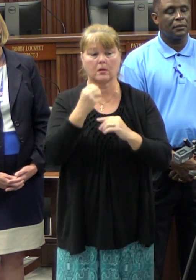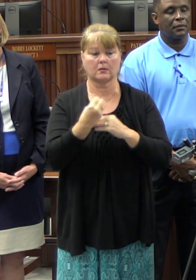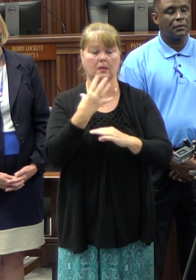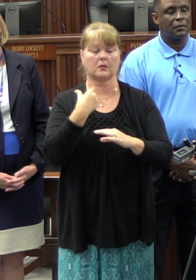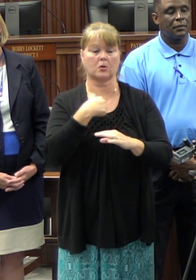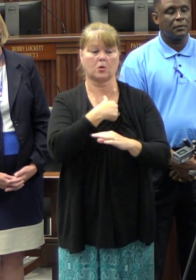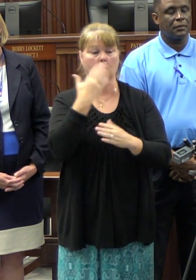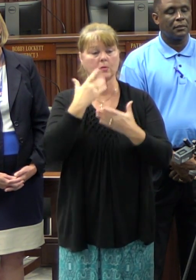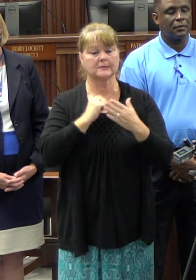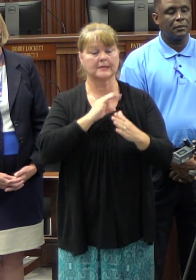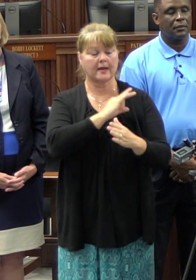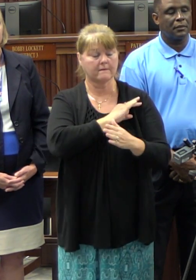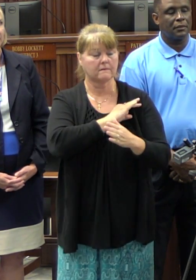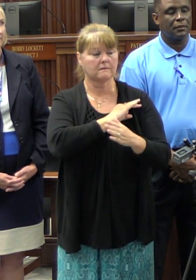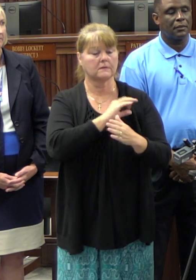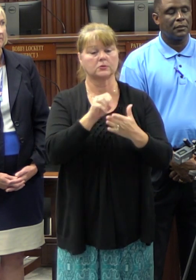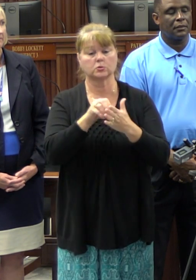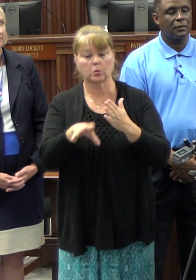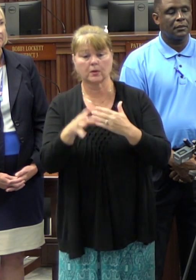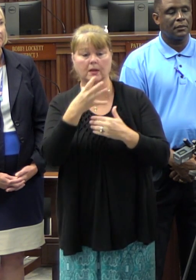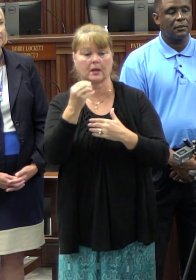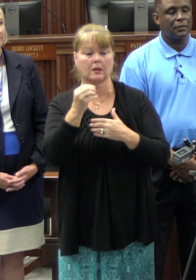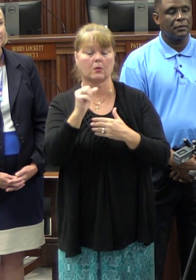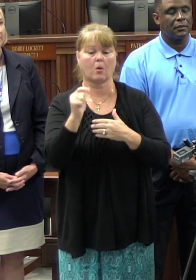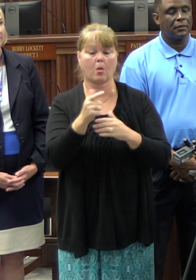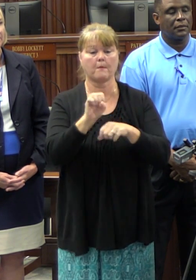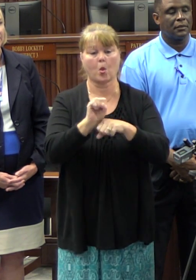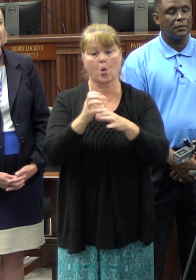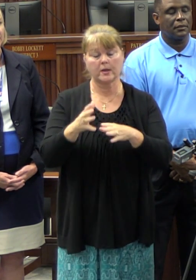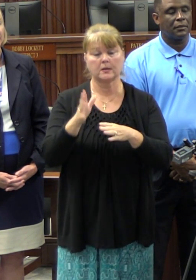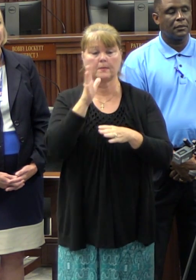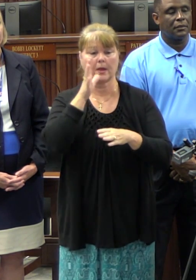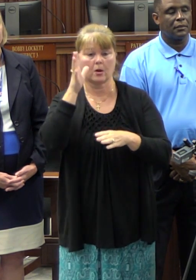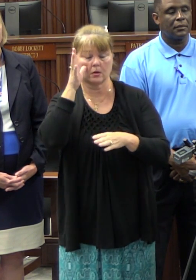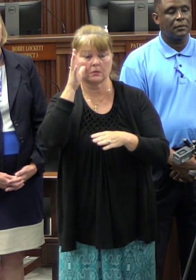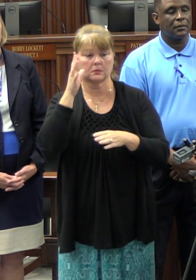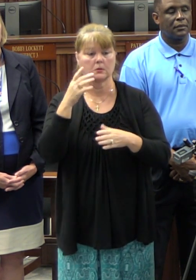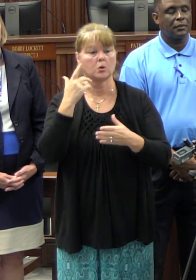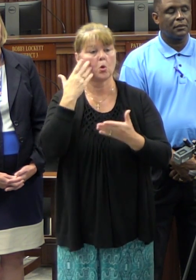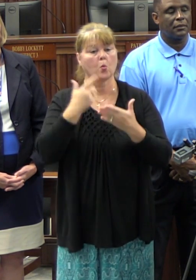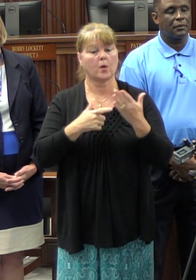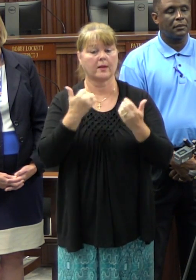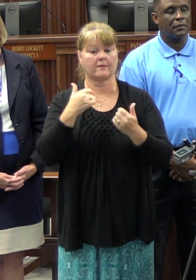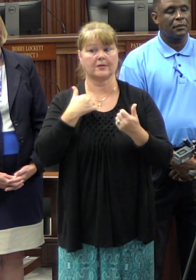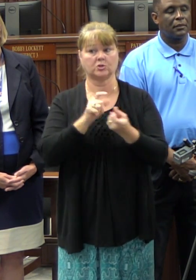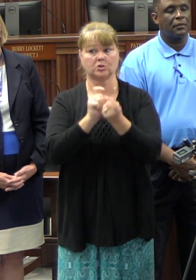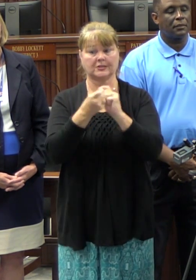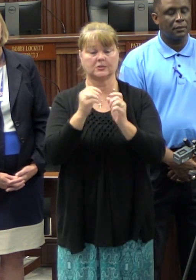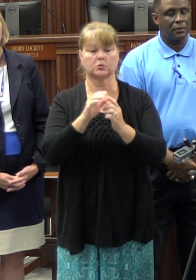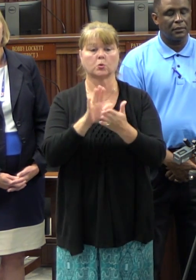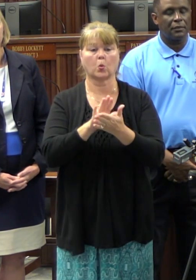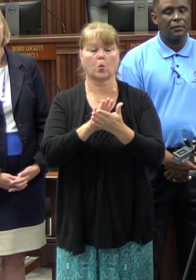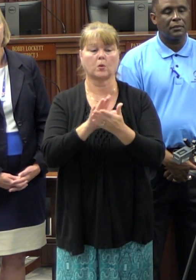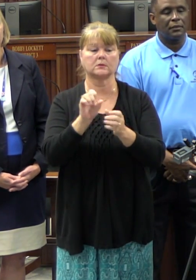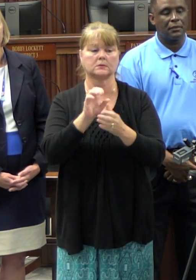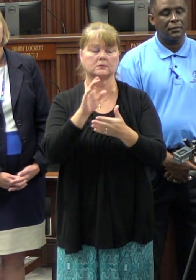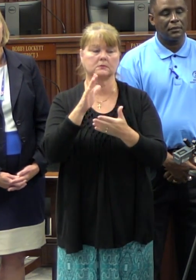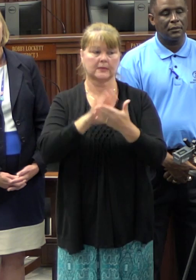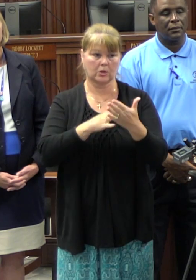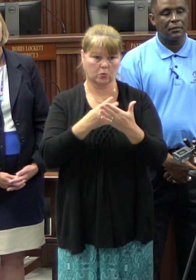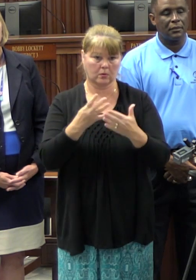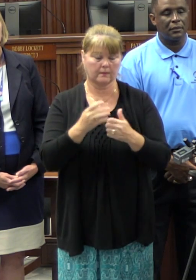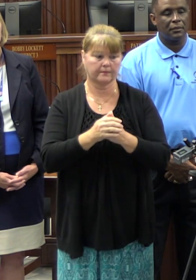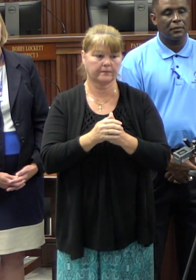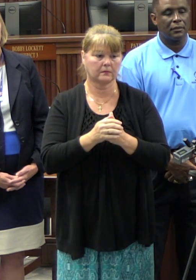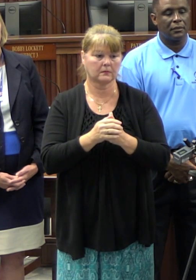advise staff, students, and also employees and parents of any changes in the school schedule. But as of